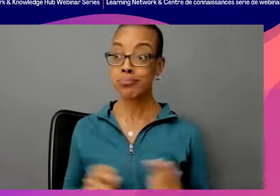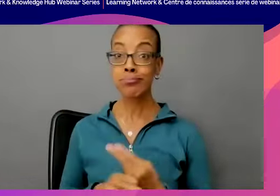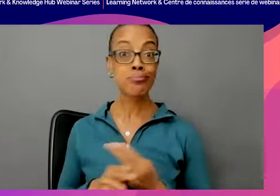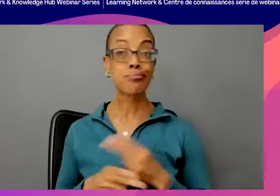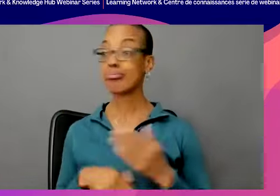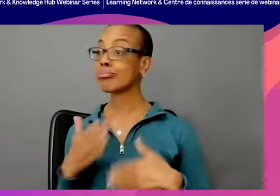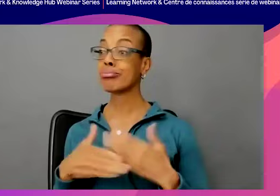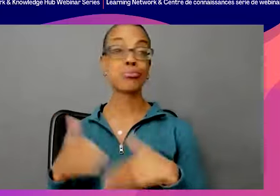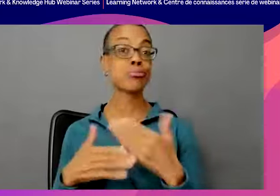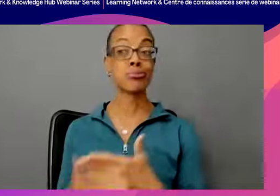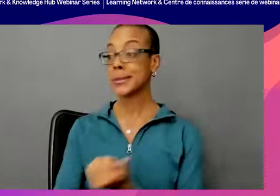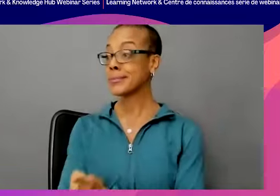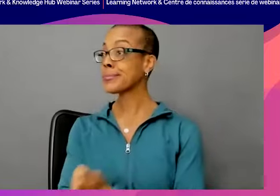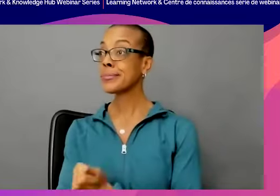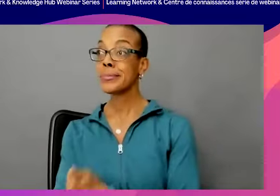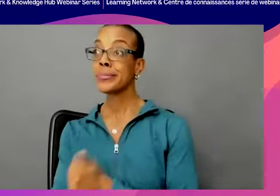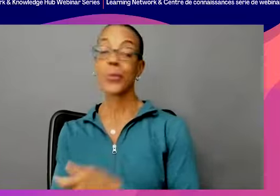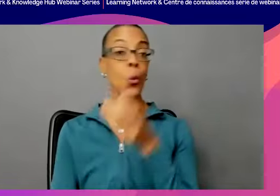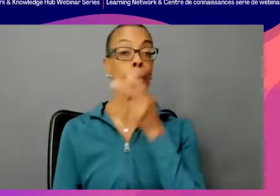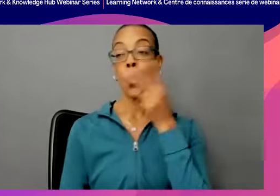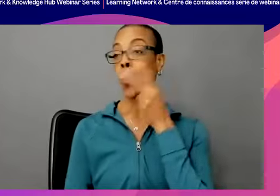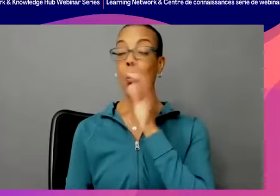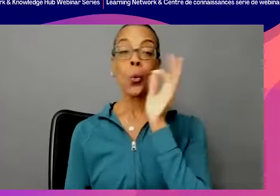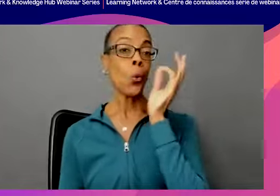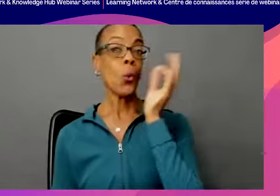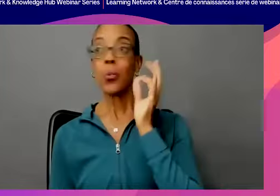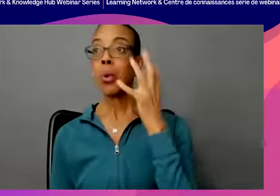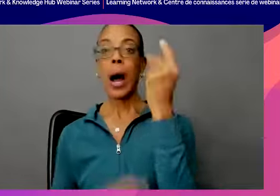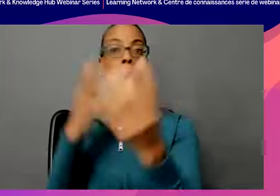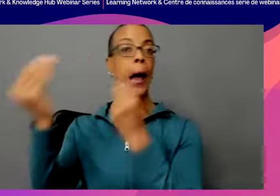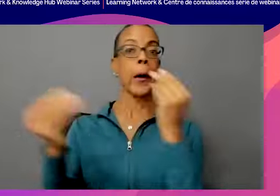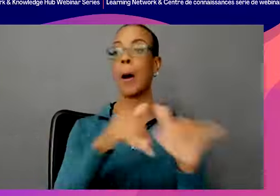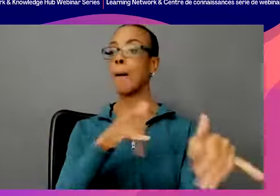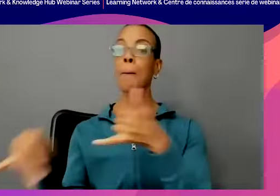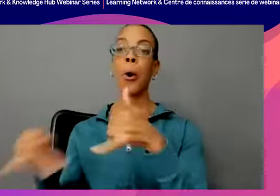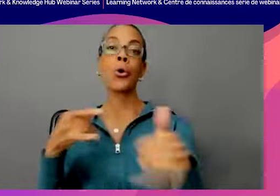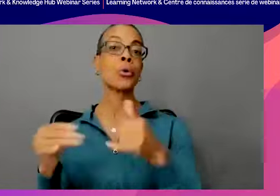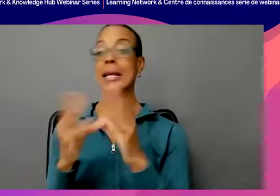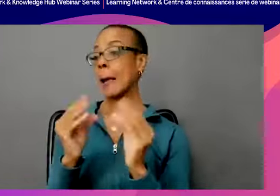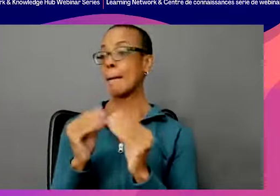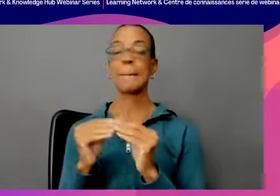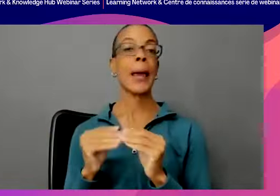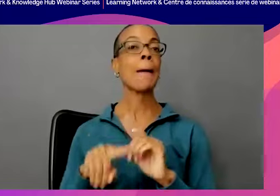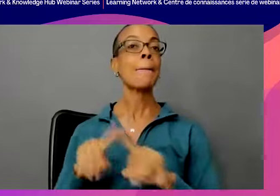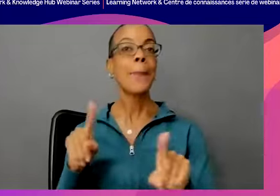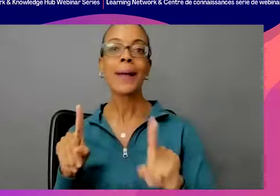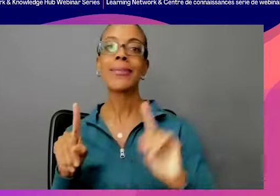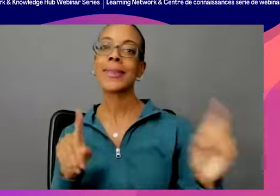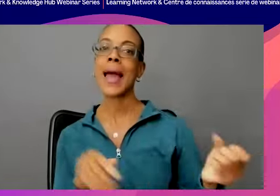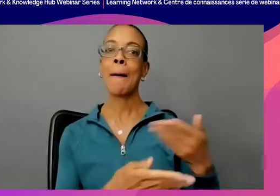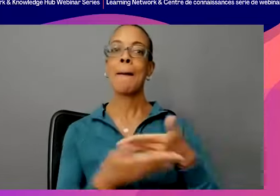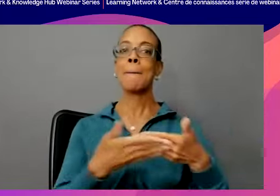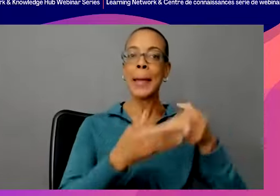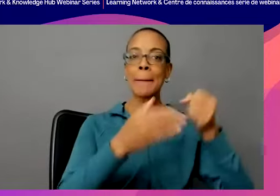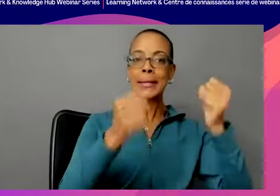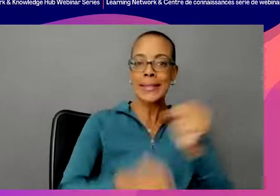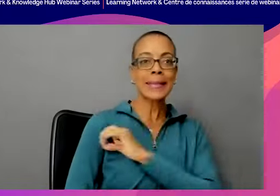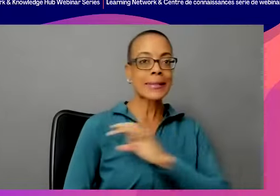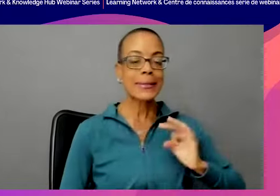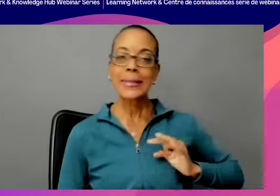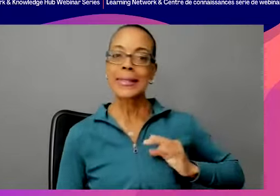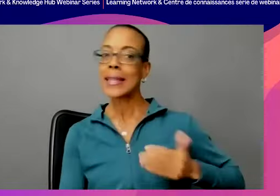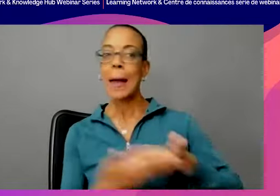to parties, they're going to business meetings and going out afterward, but they have nannies, caregivers, or their kids are involved